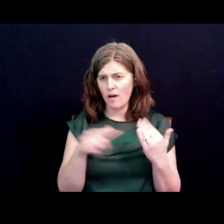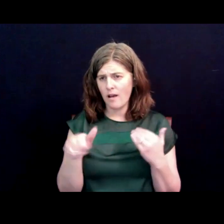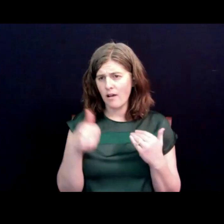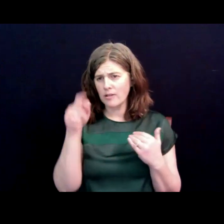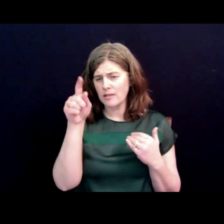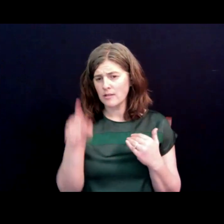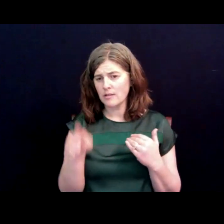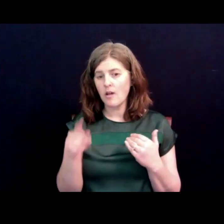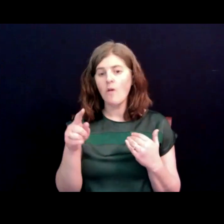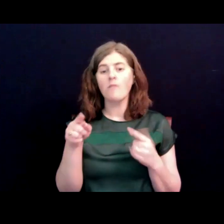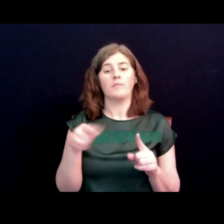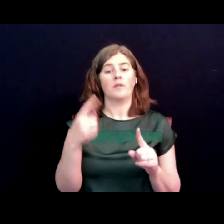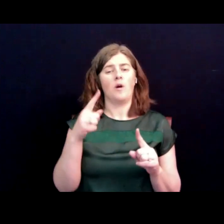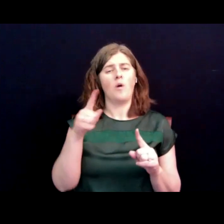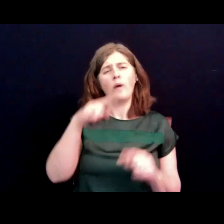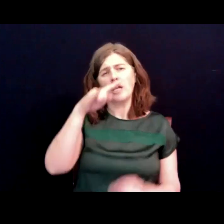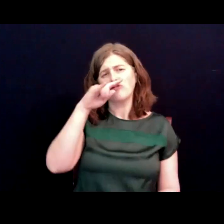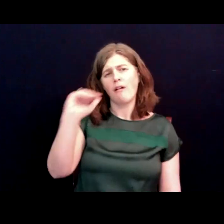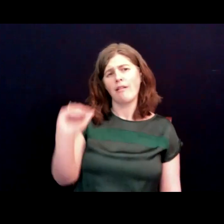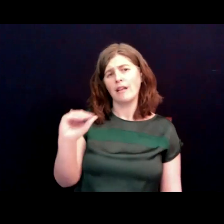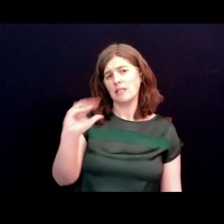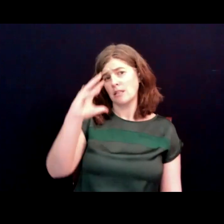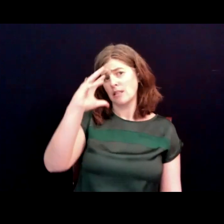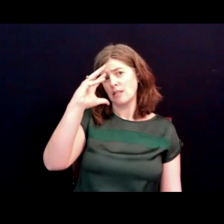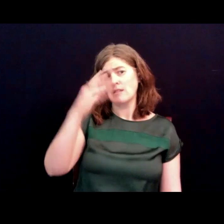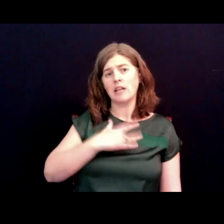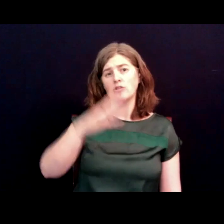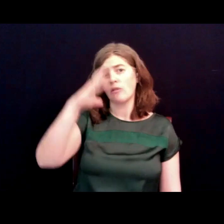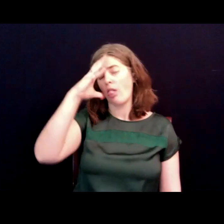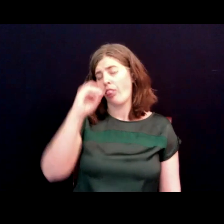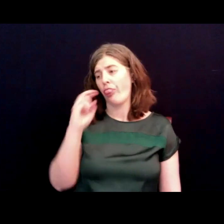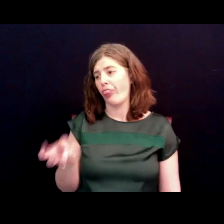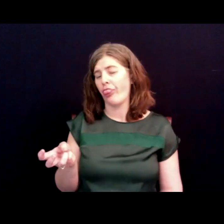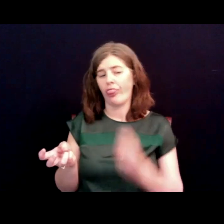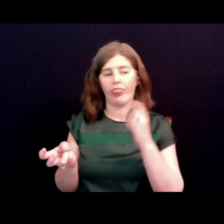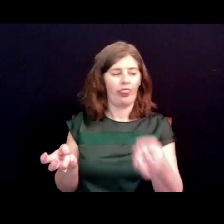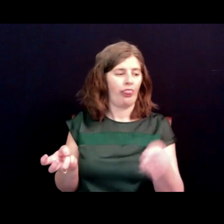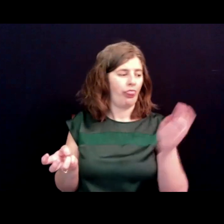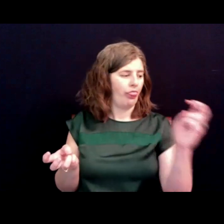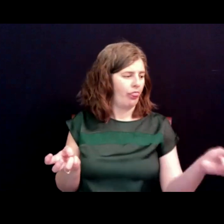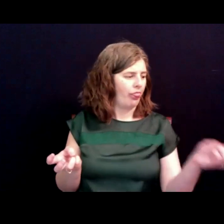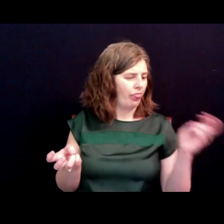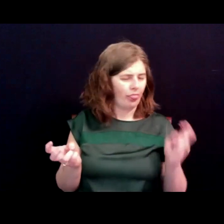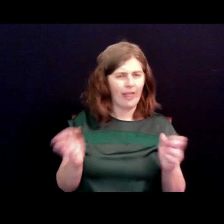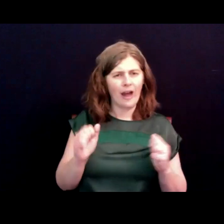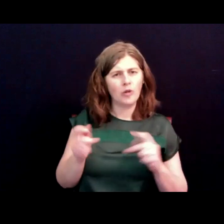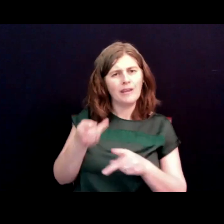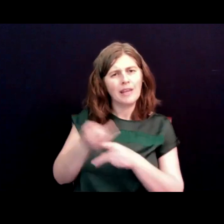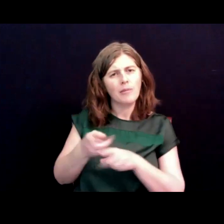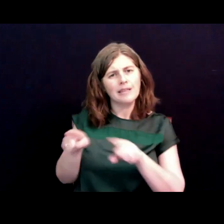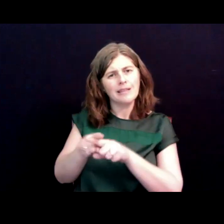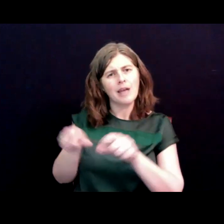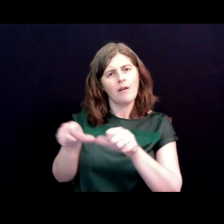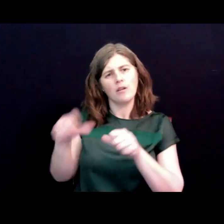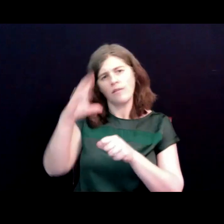Let's talk about this one. So when a child falls asleep in different places in the house, how do parents keep them in a constant area to fall asleep? Sometimes